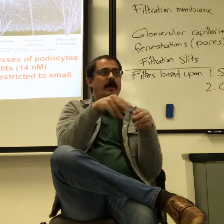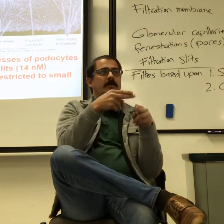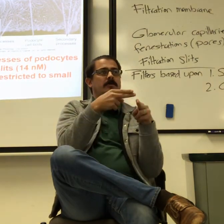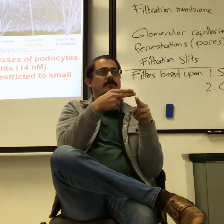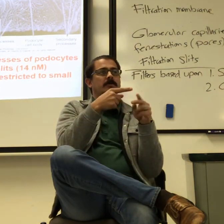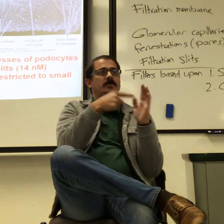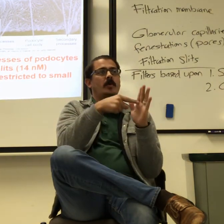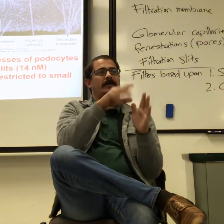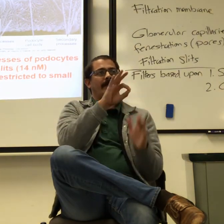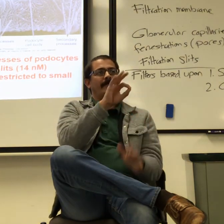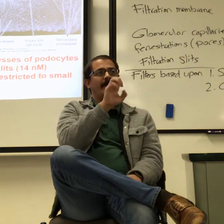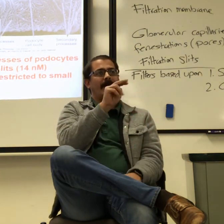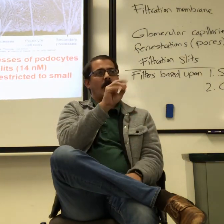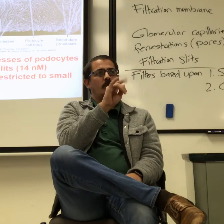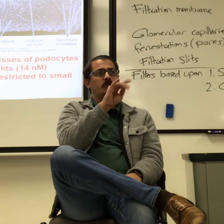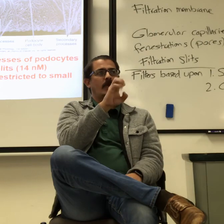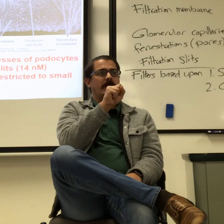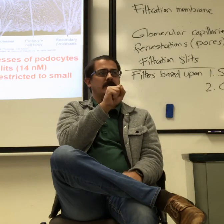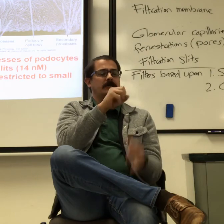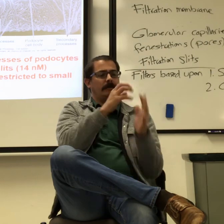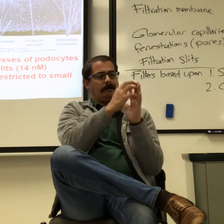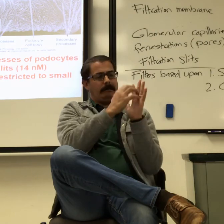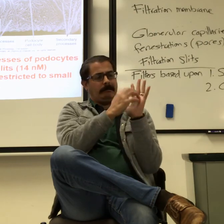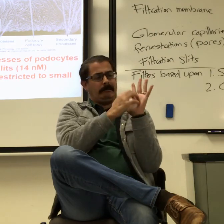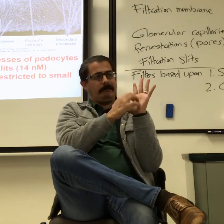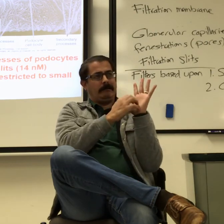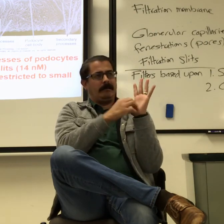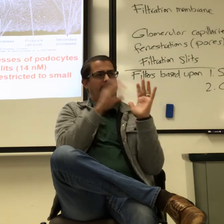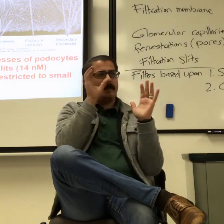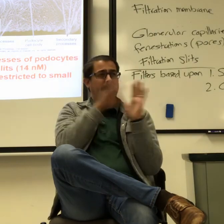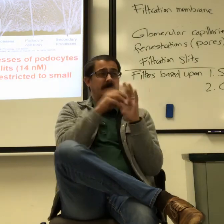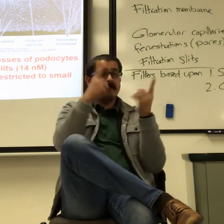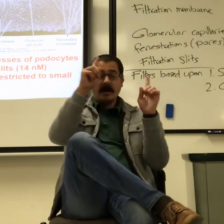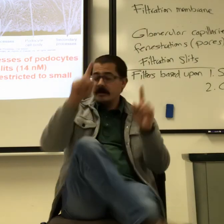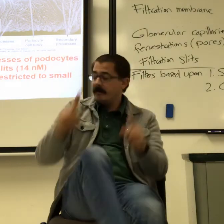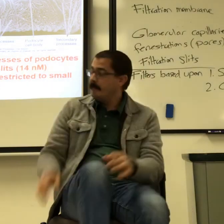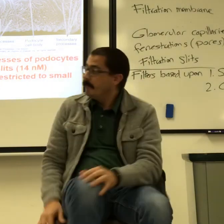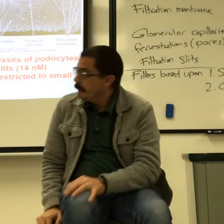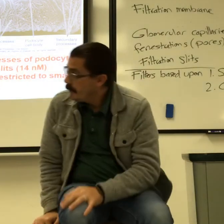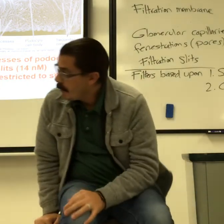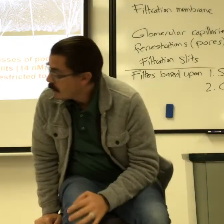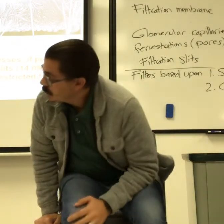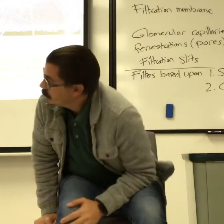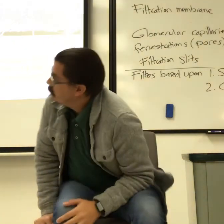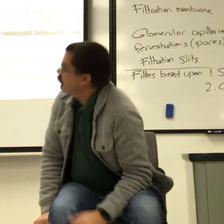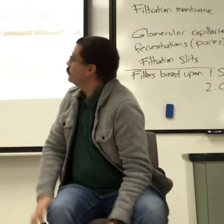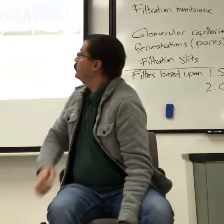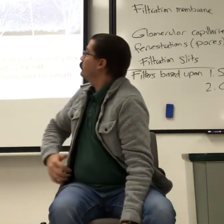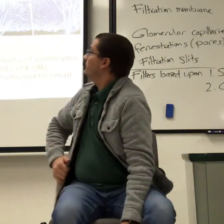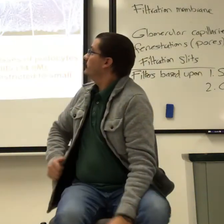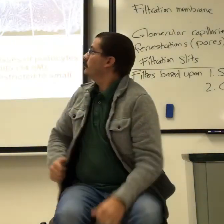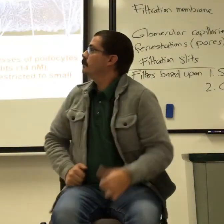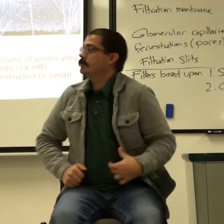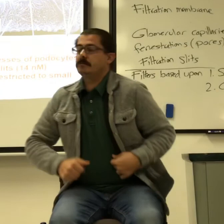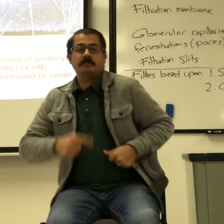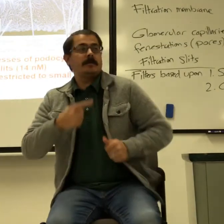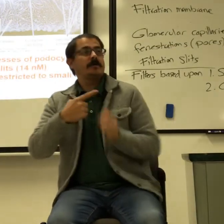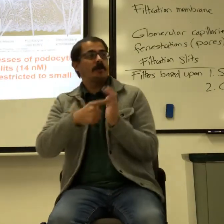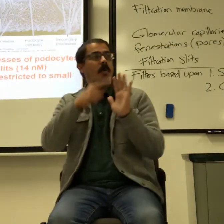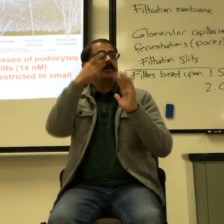are 70. I think the picture is very effective at showing you why the glomerulus